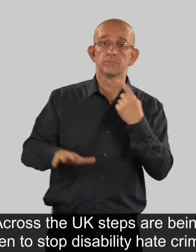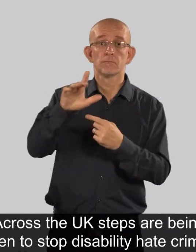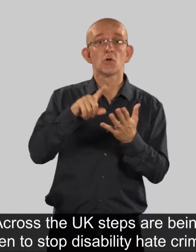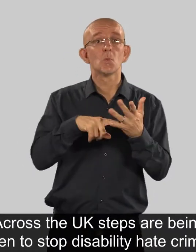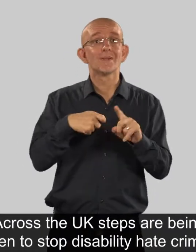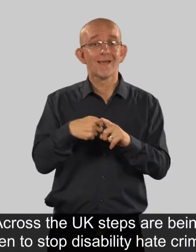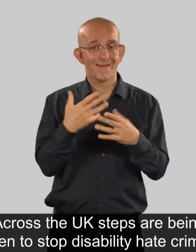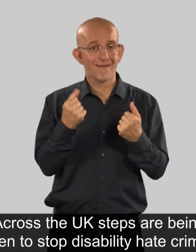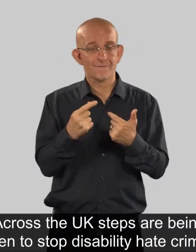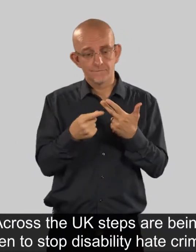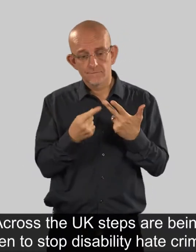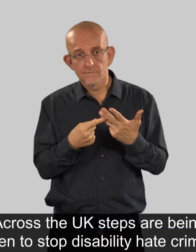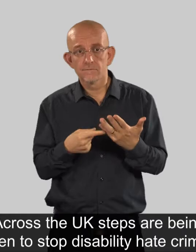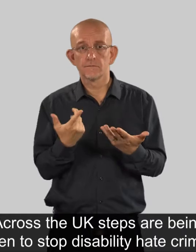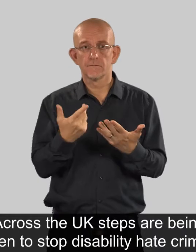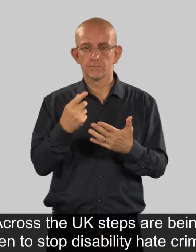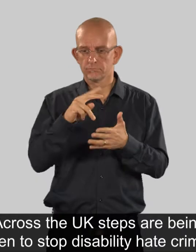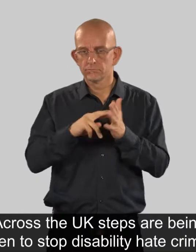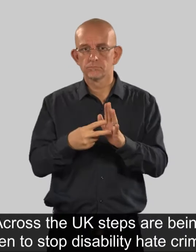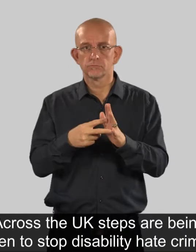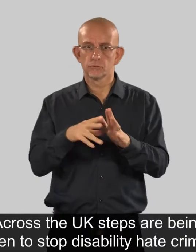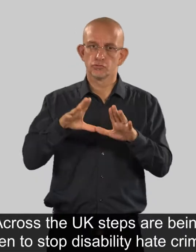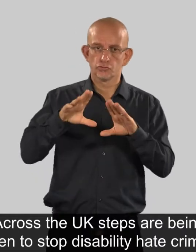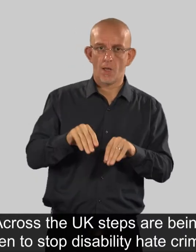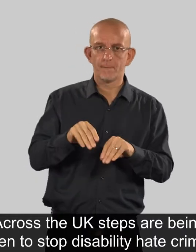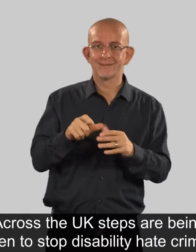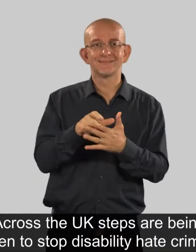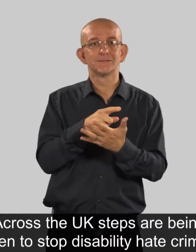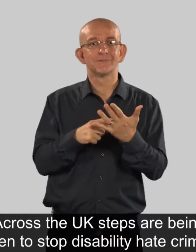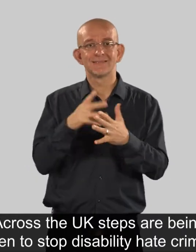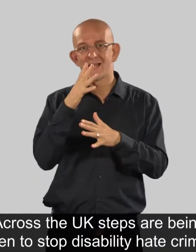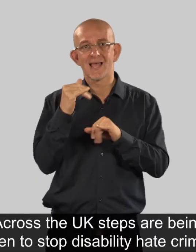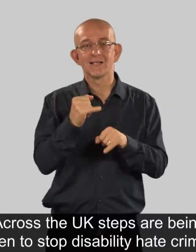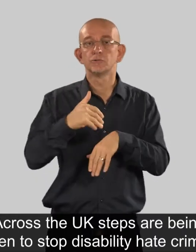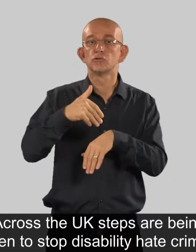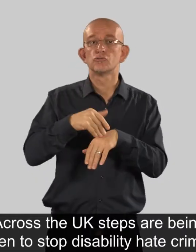Across the UK, steps have been taken to stop disability hate crimes.